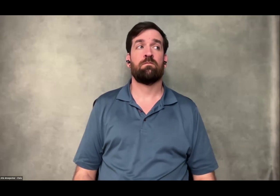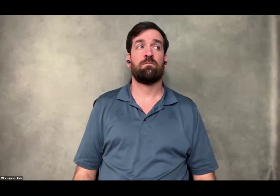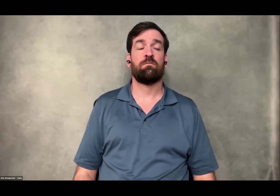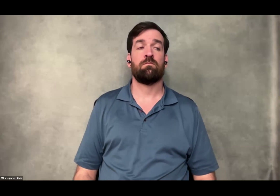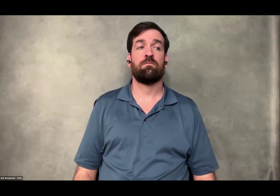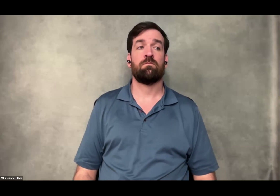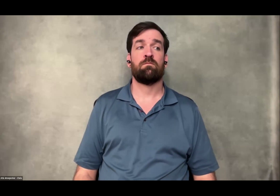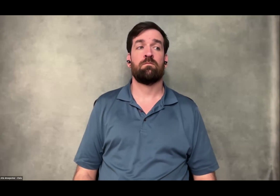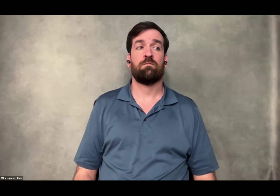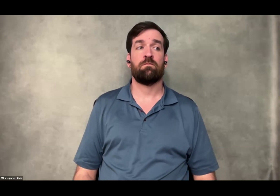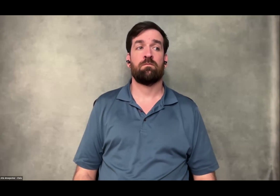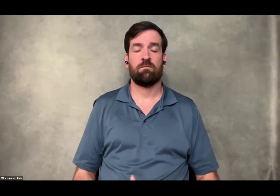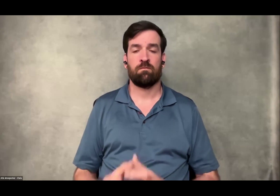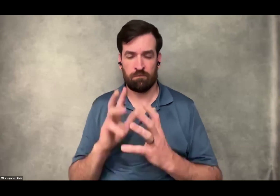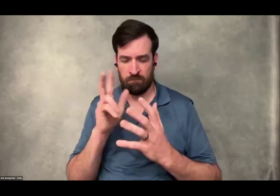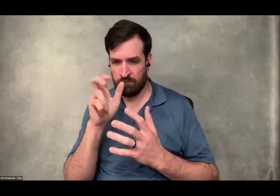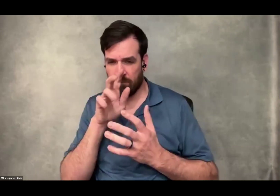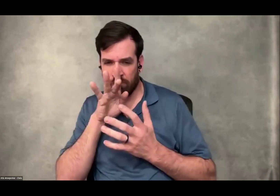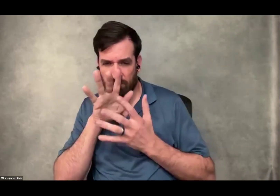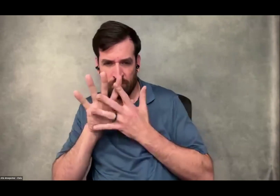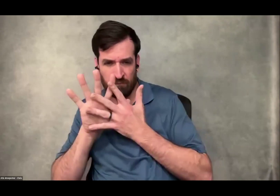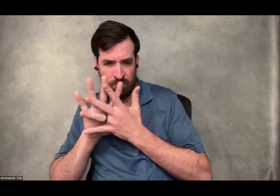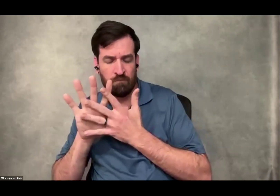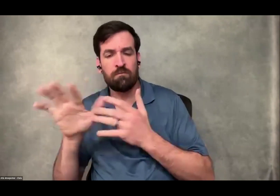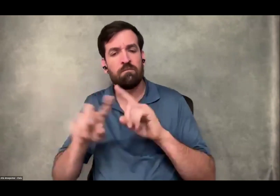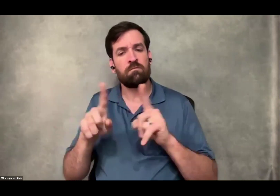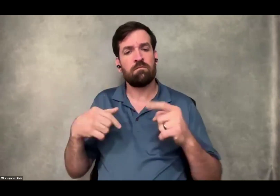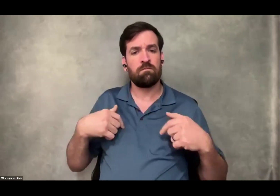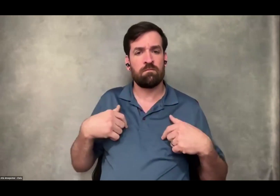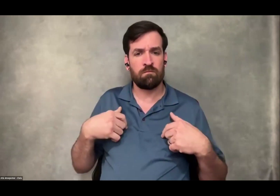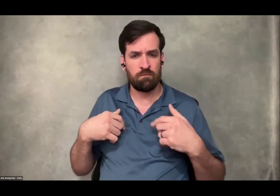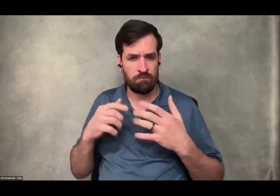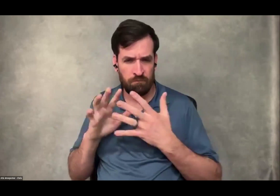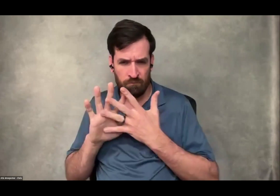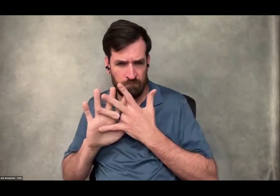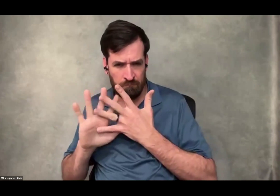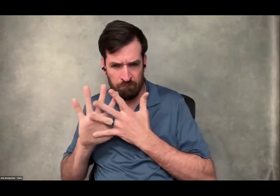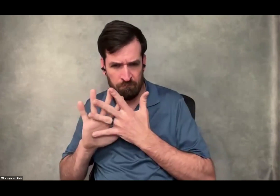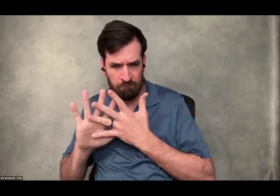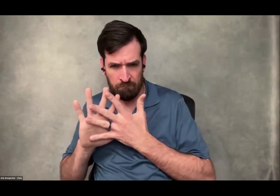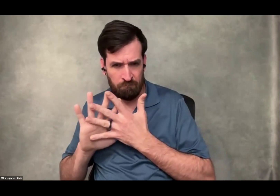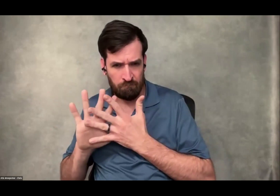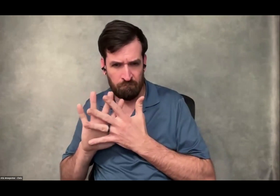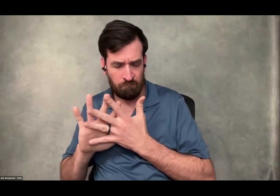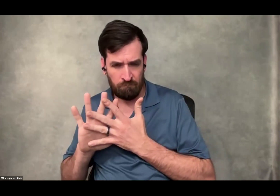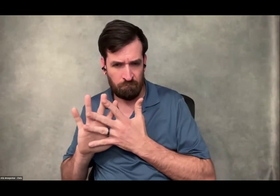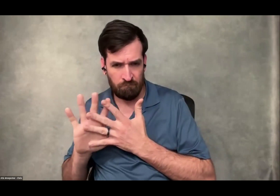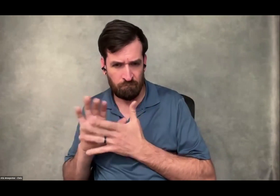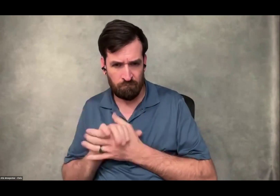It's only because the option for like screen now, but I did that box. Okay.